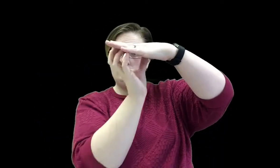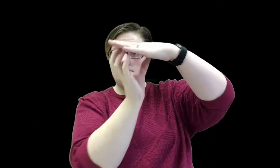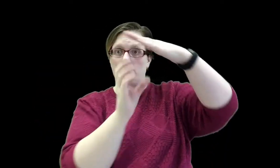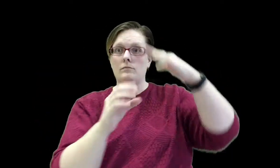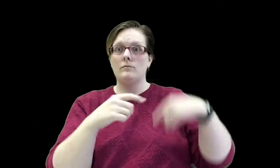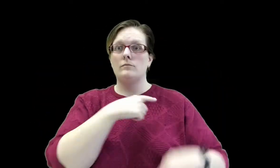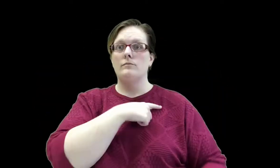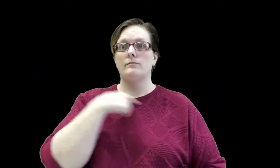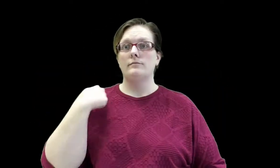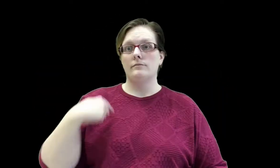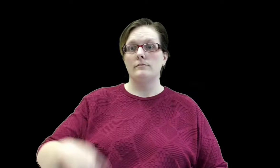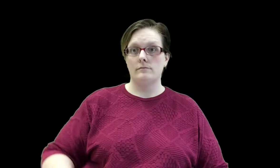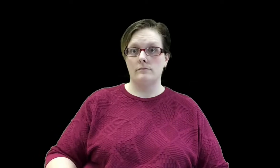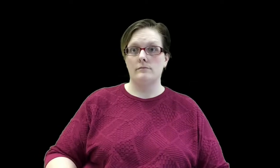of China.